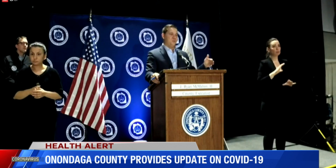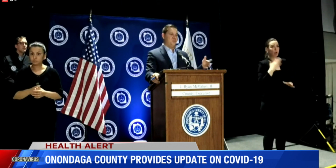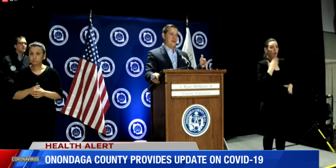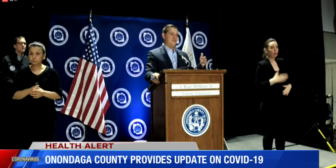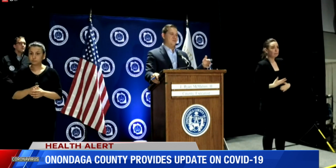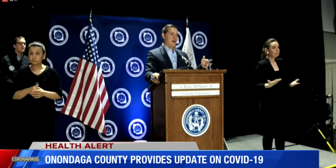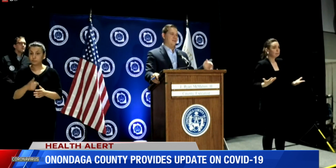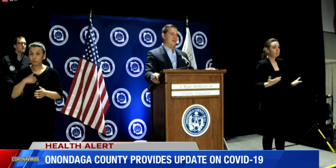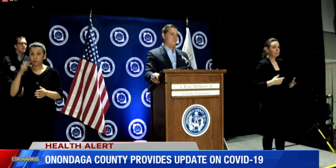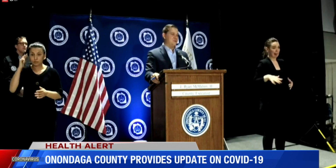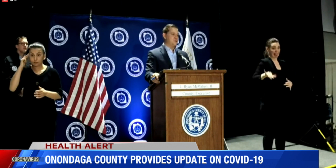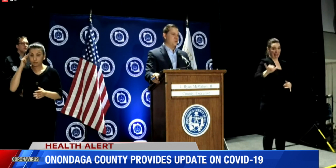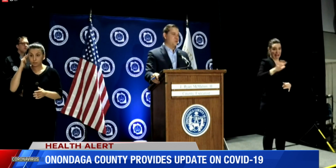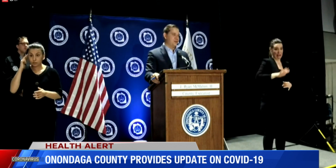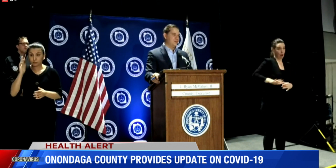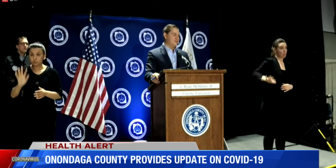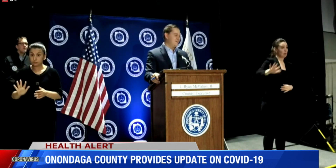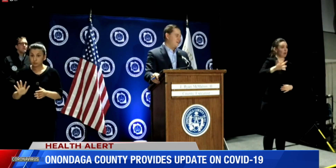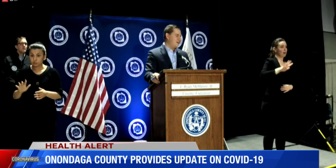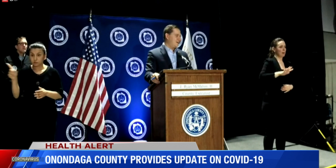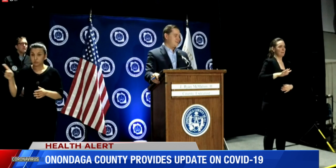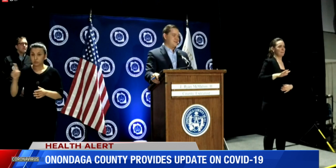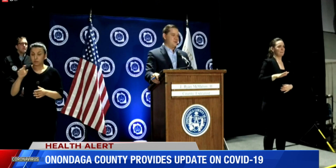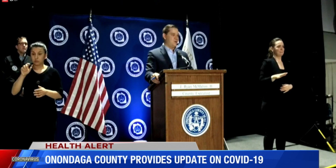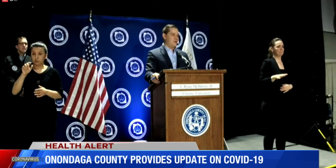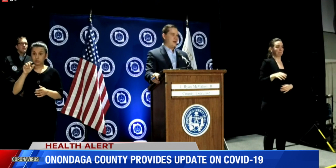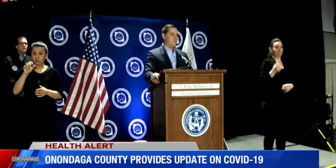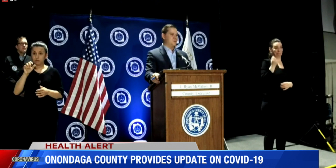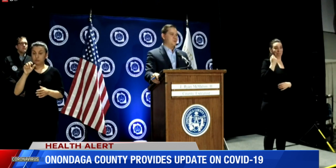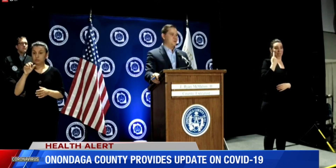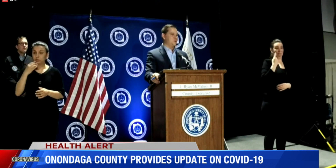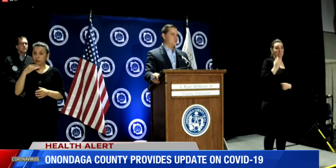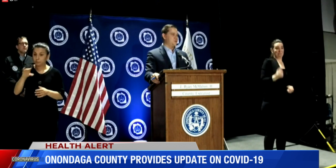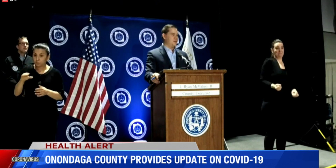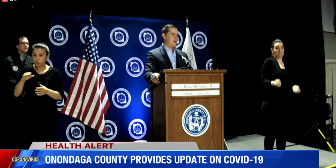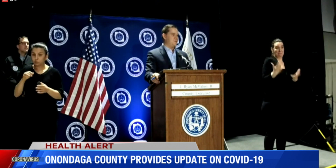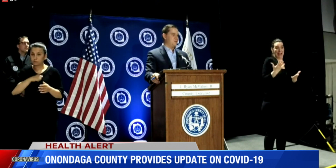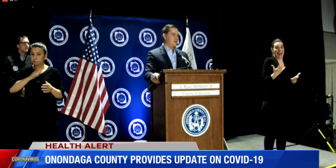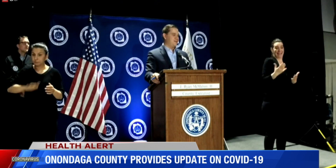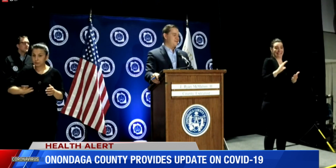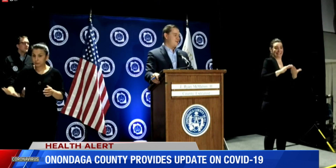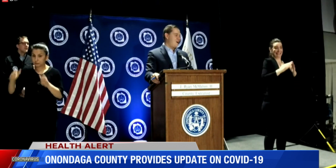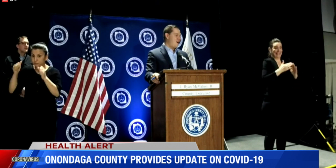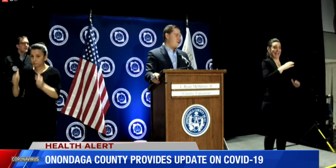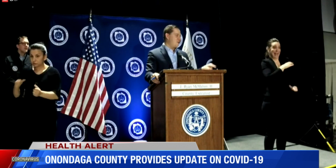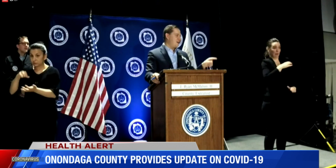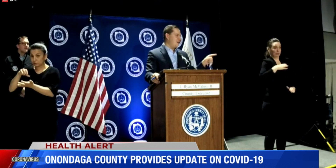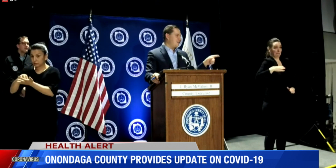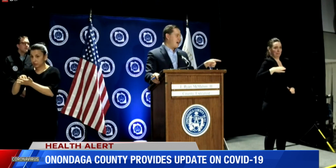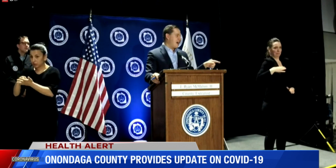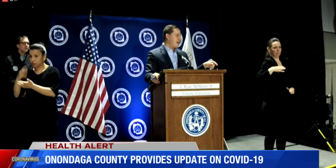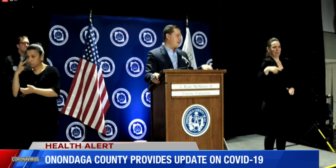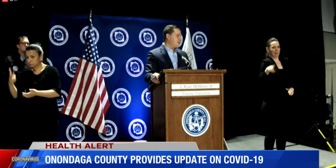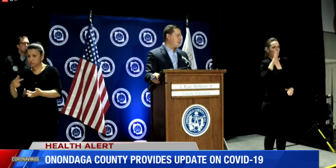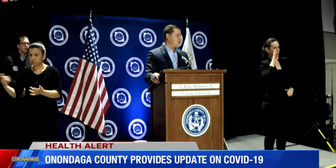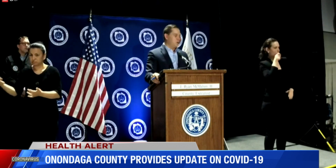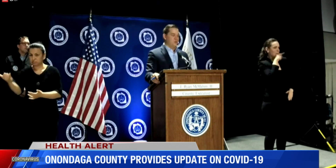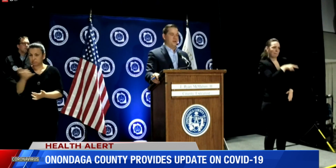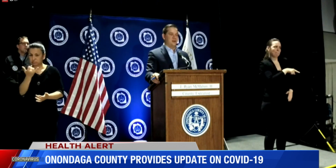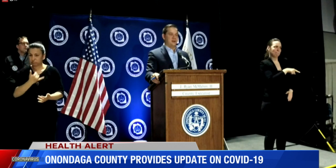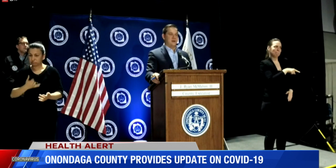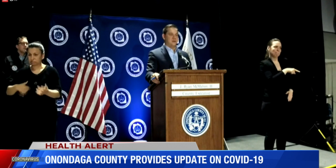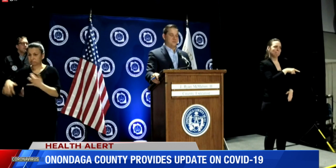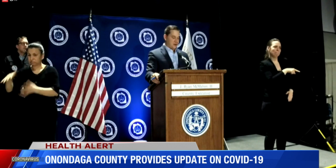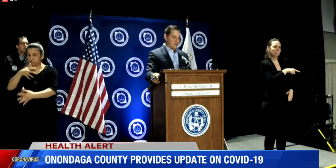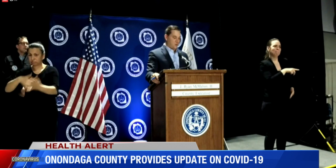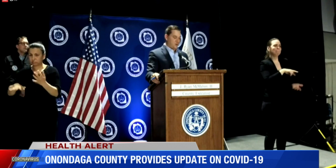were behaving badly, I'm assuming, what happens when you assume sometimes, right? That we would